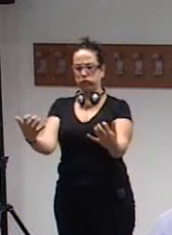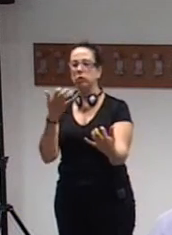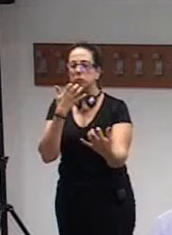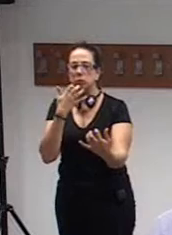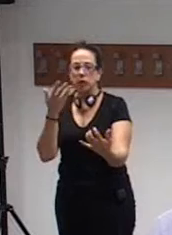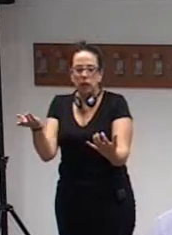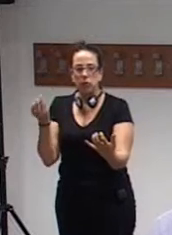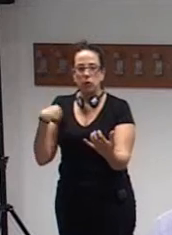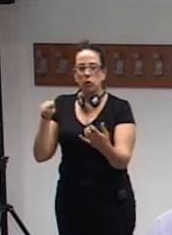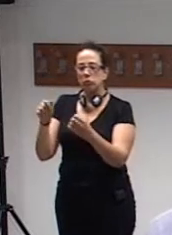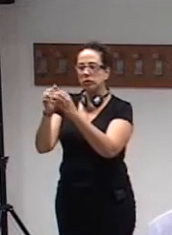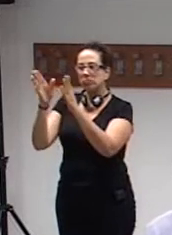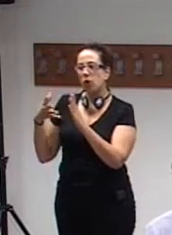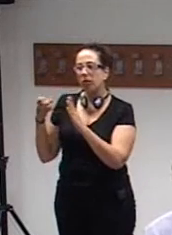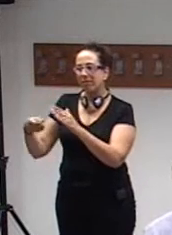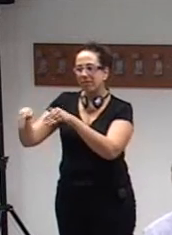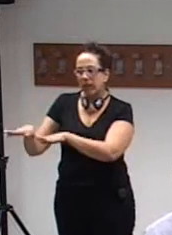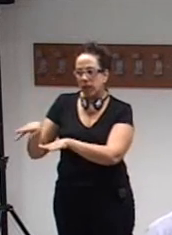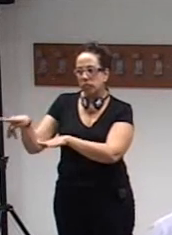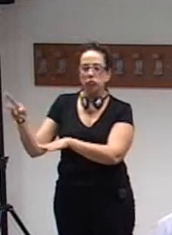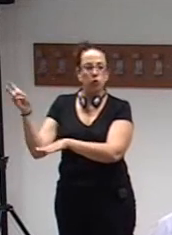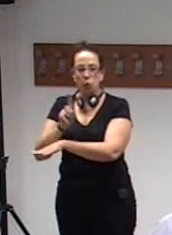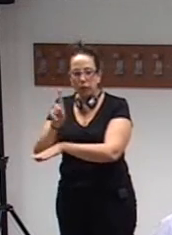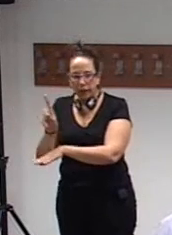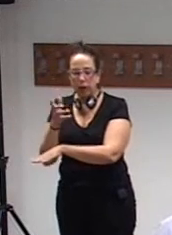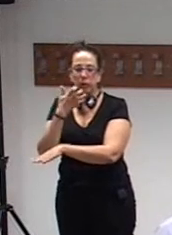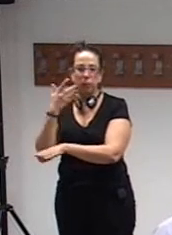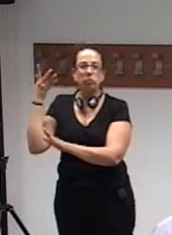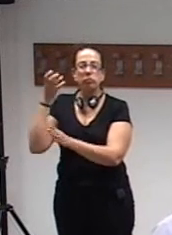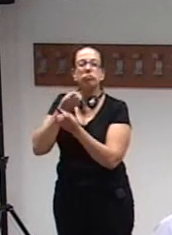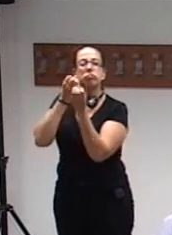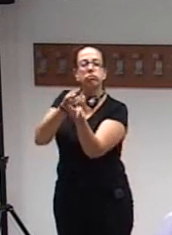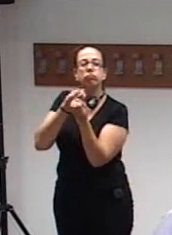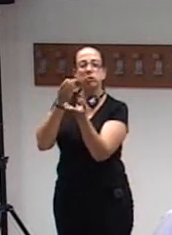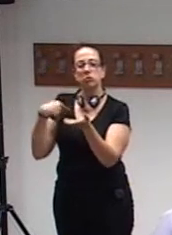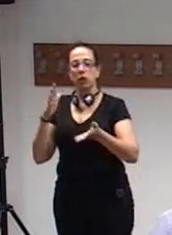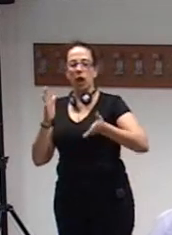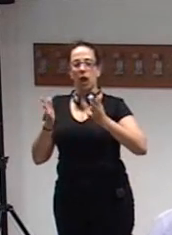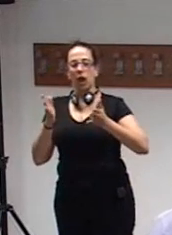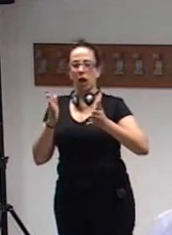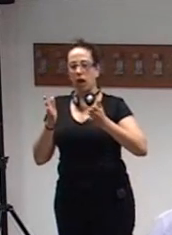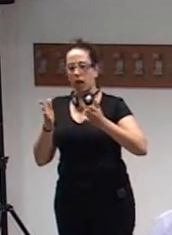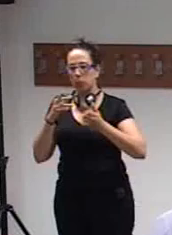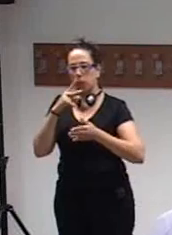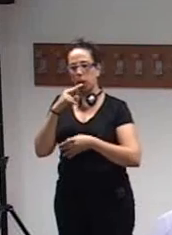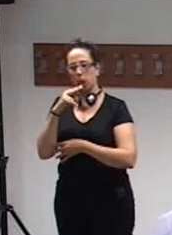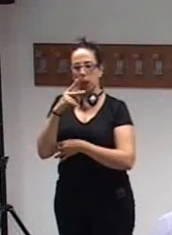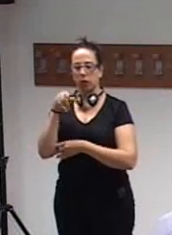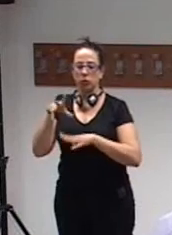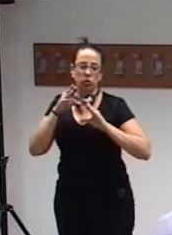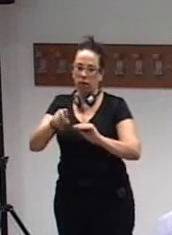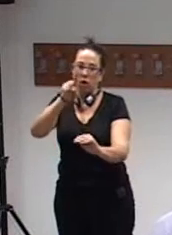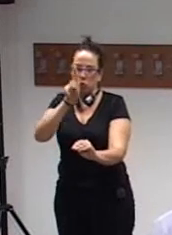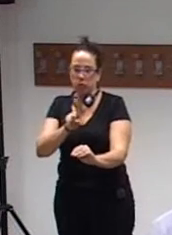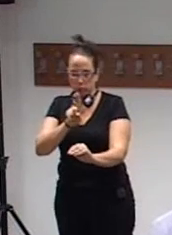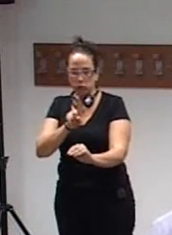applications for the audience in general, railway station, to report that there's delays in train. This is